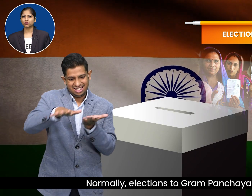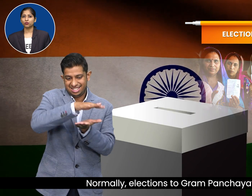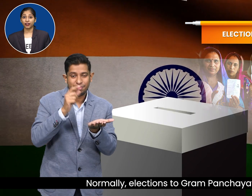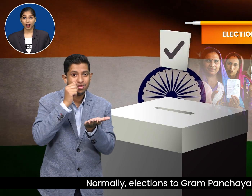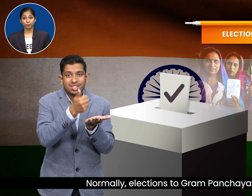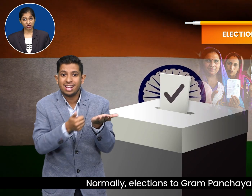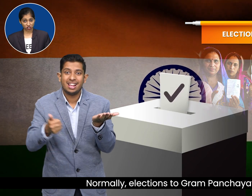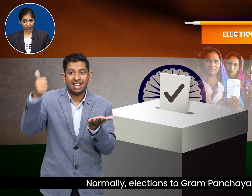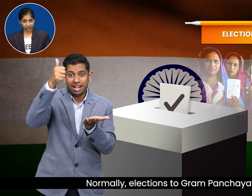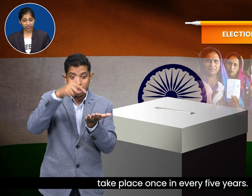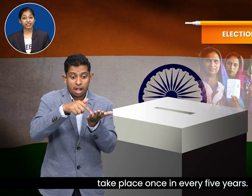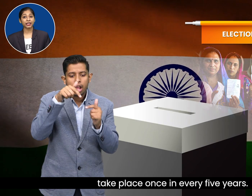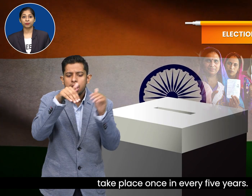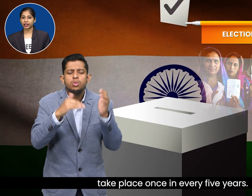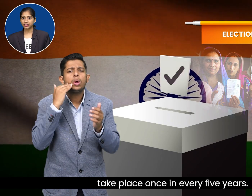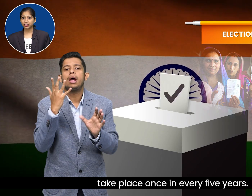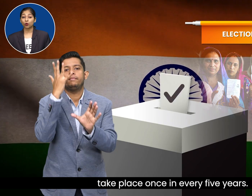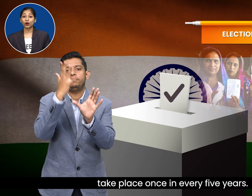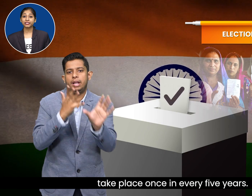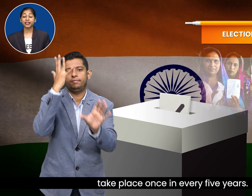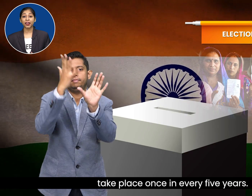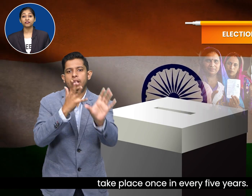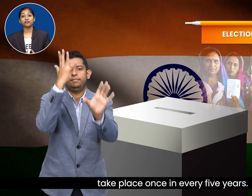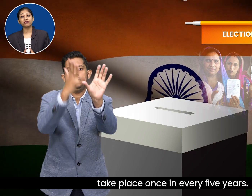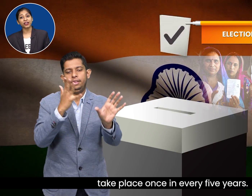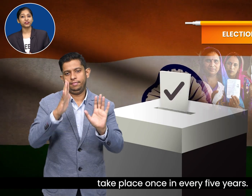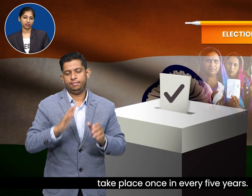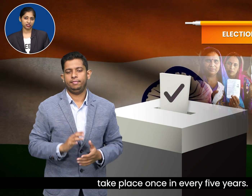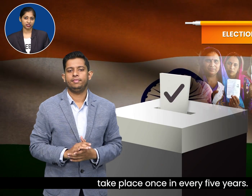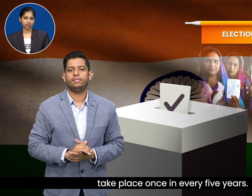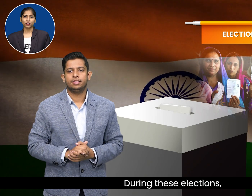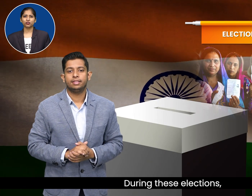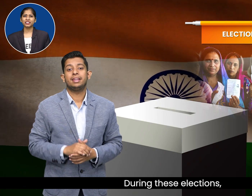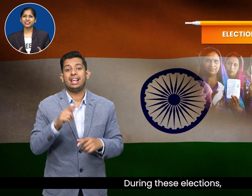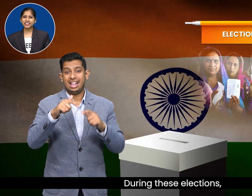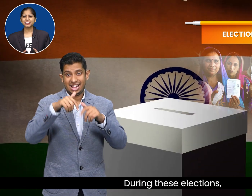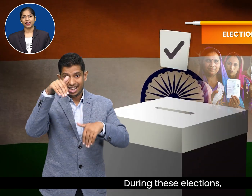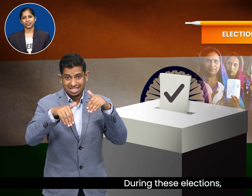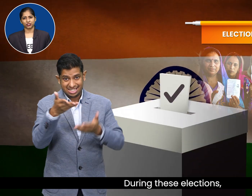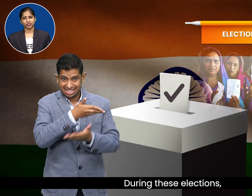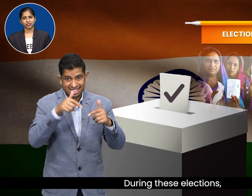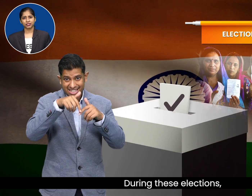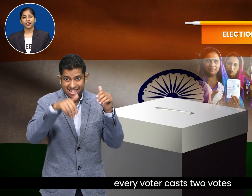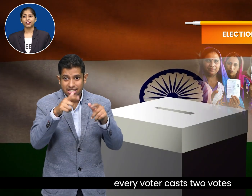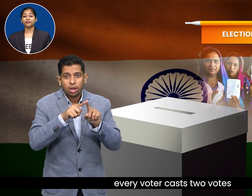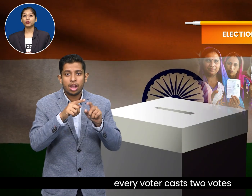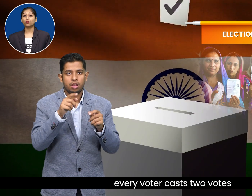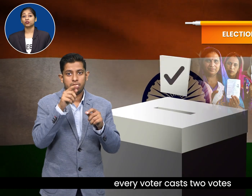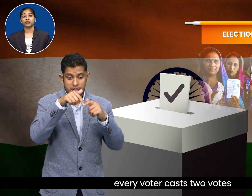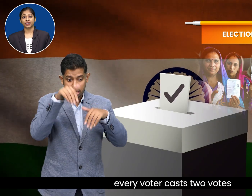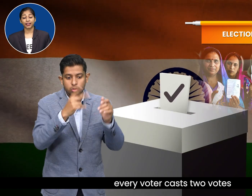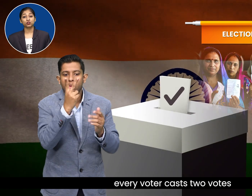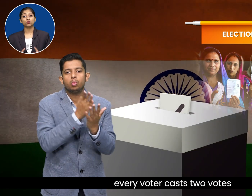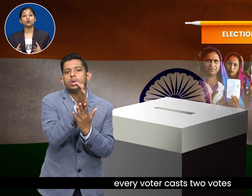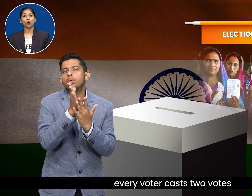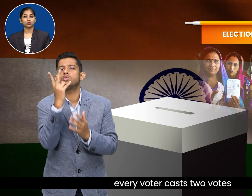Elections to Gram Panchayats take place once in every 5 years. During these elections, every